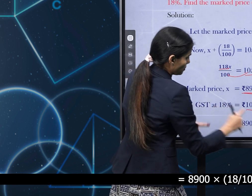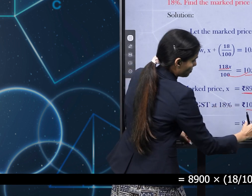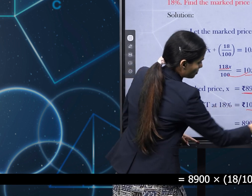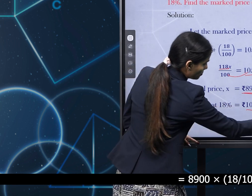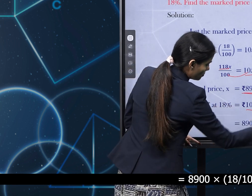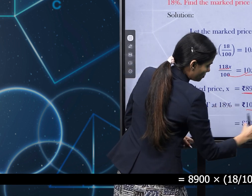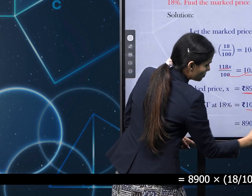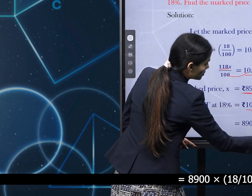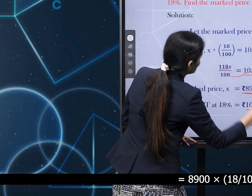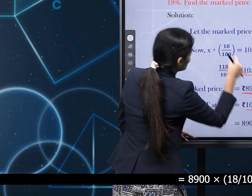,602.